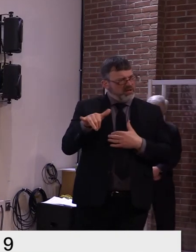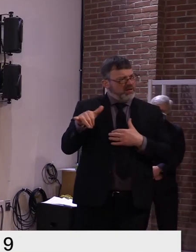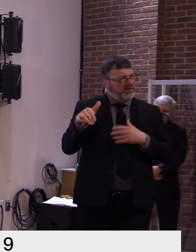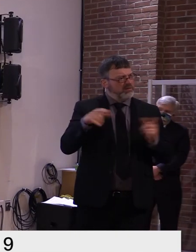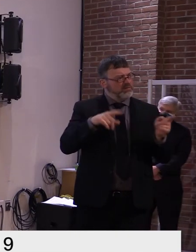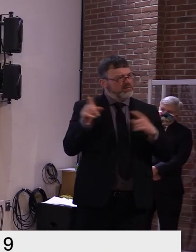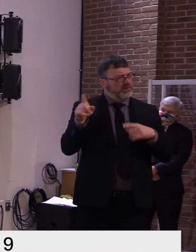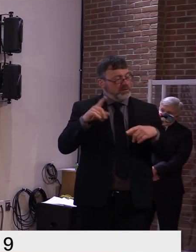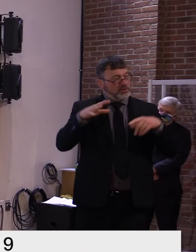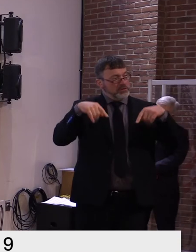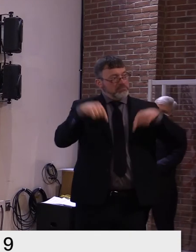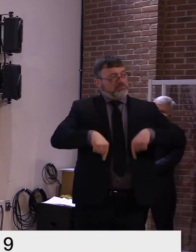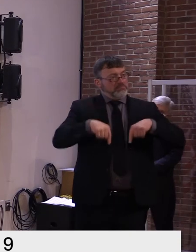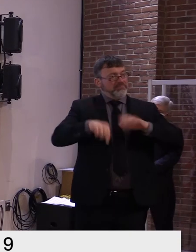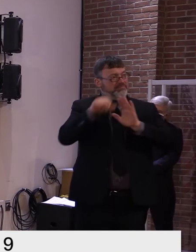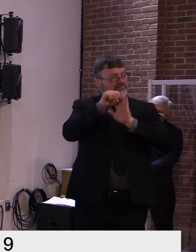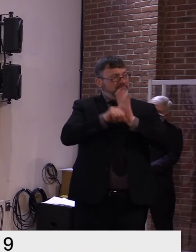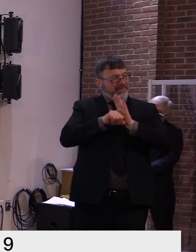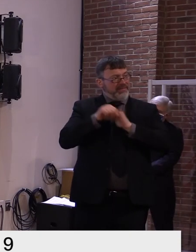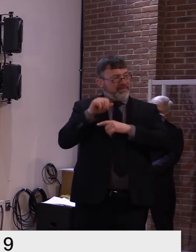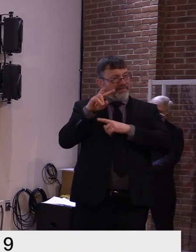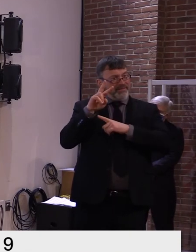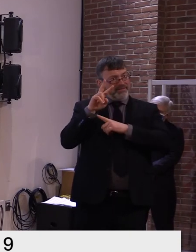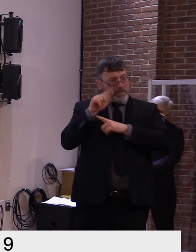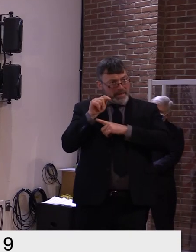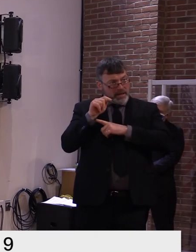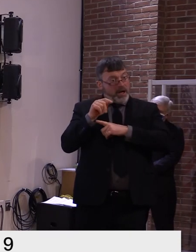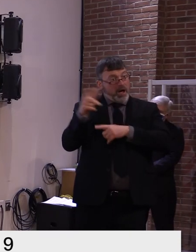people with flu symptoms for flu A and flu B,